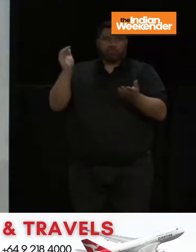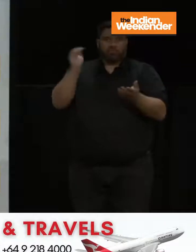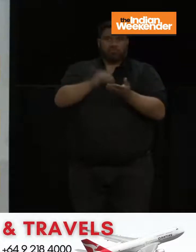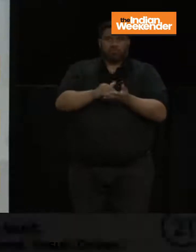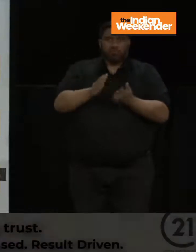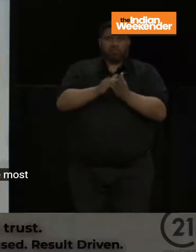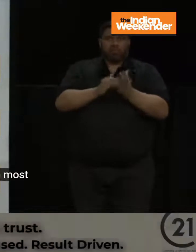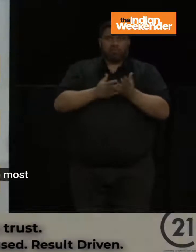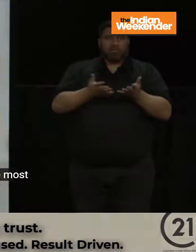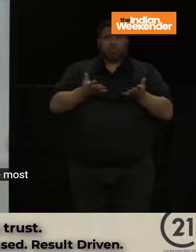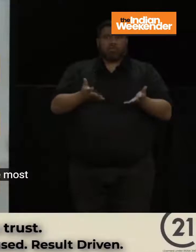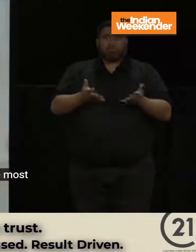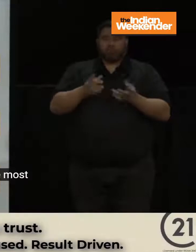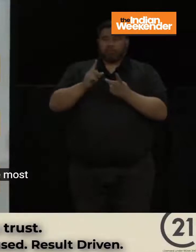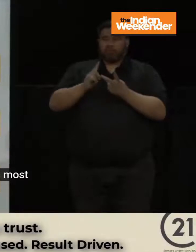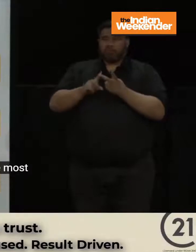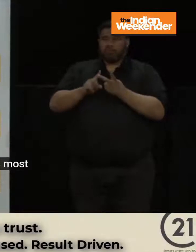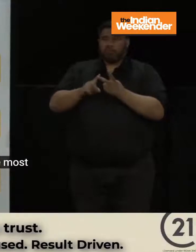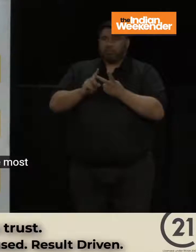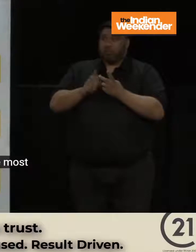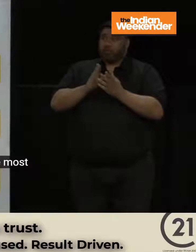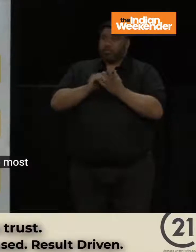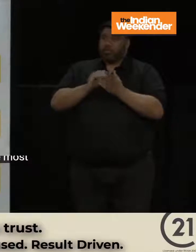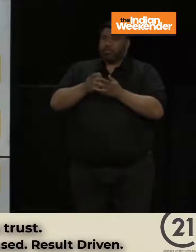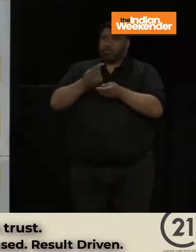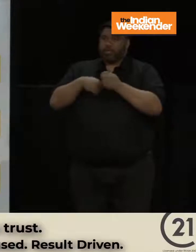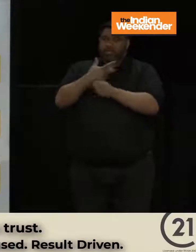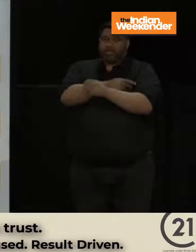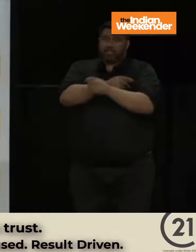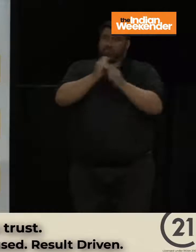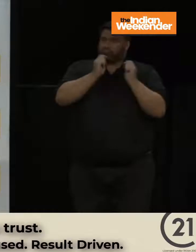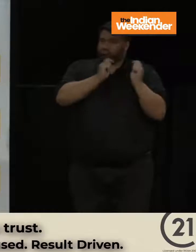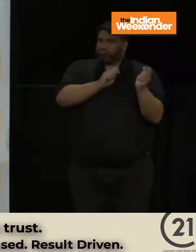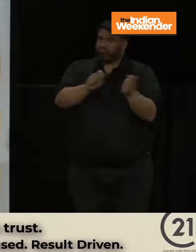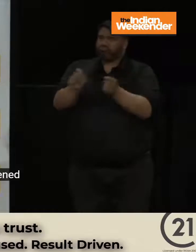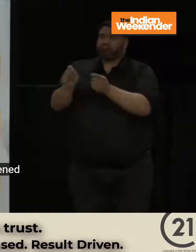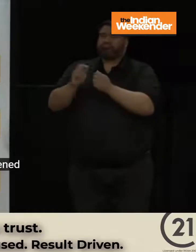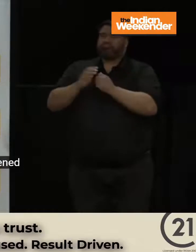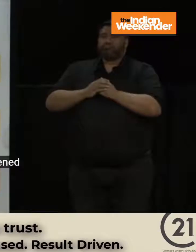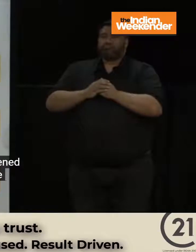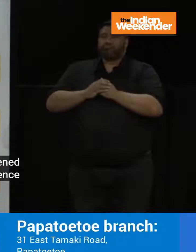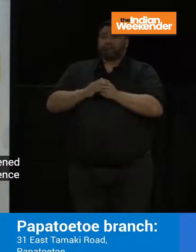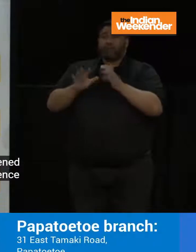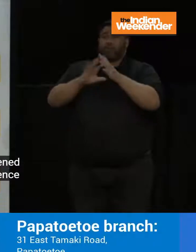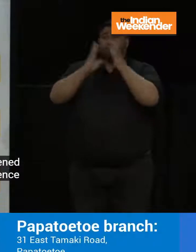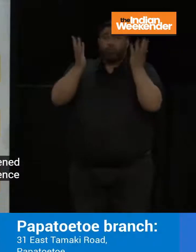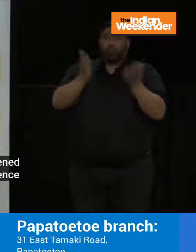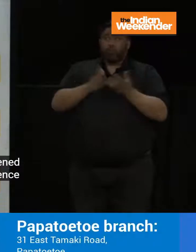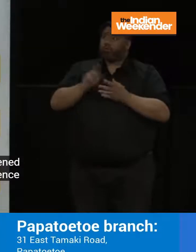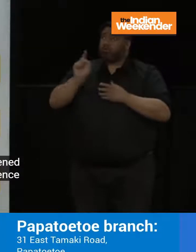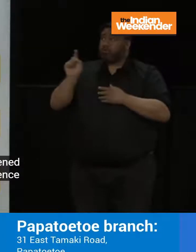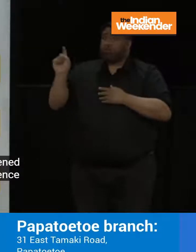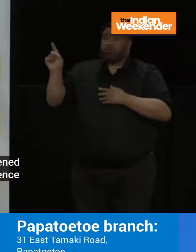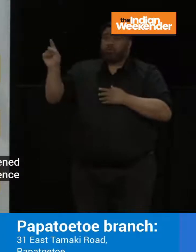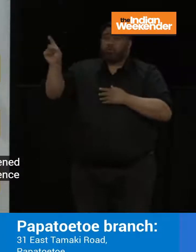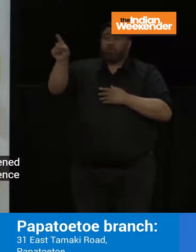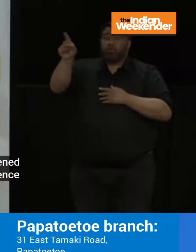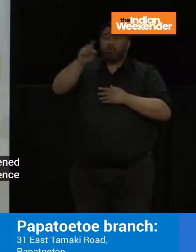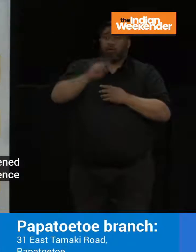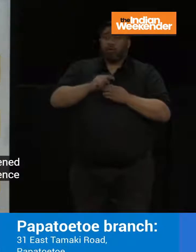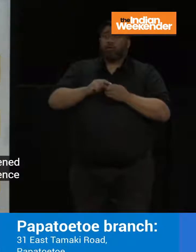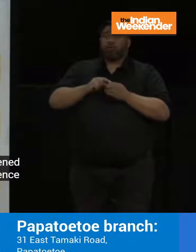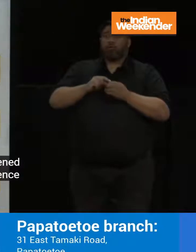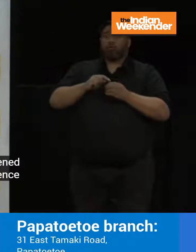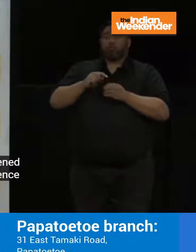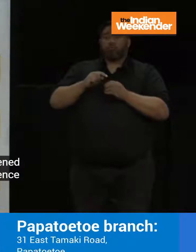that opened up earlier have seen resurgences and in some cases are applying restrictions again. So as we've